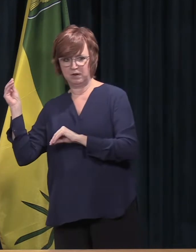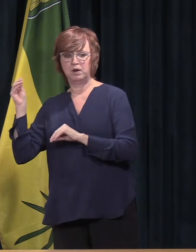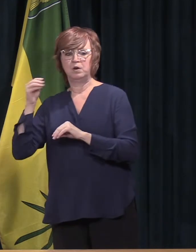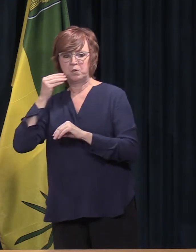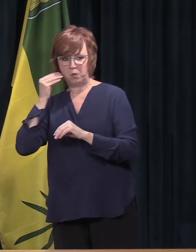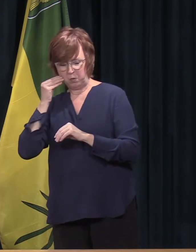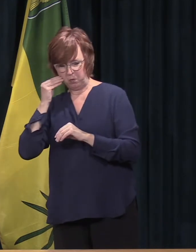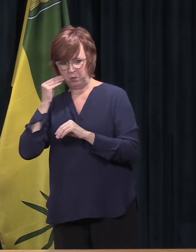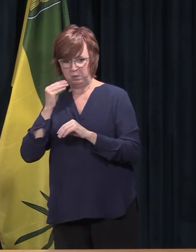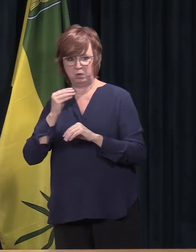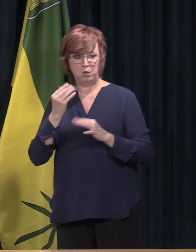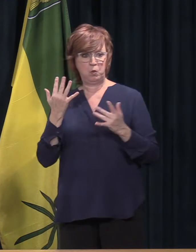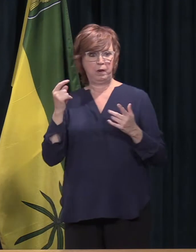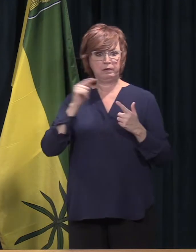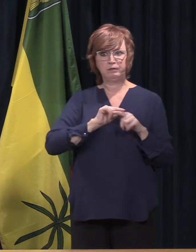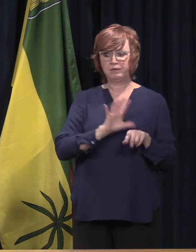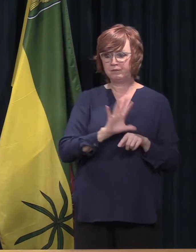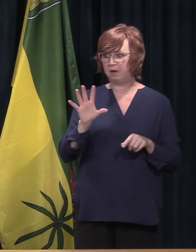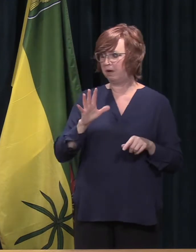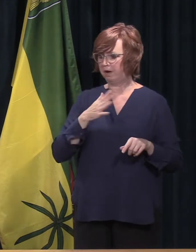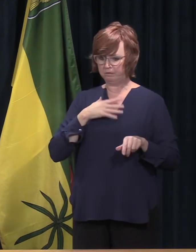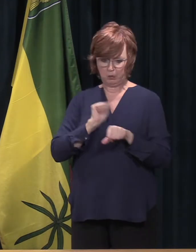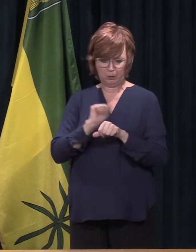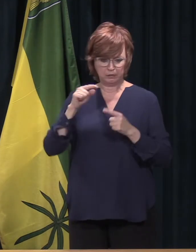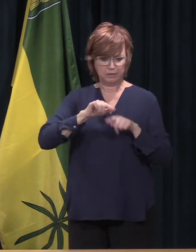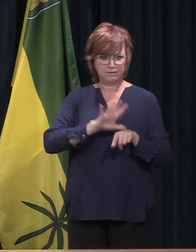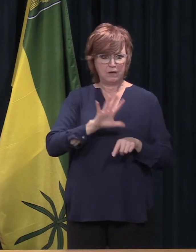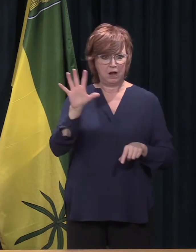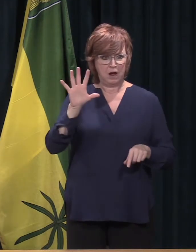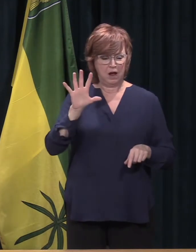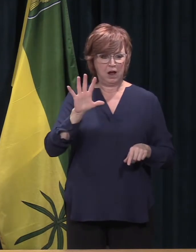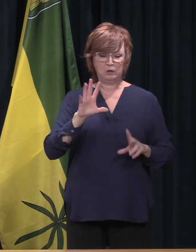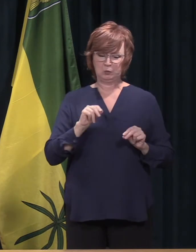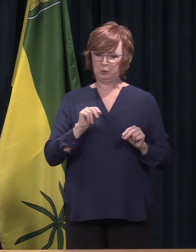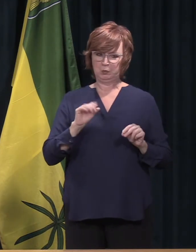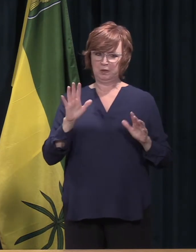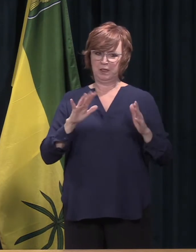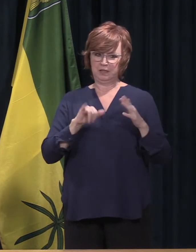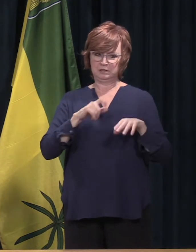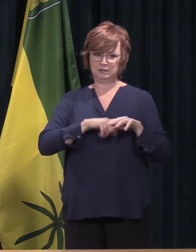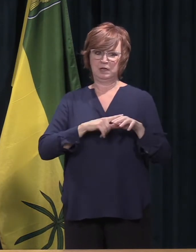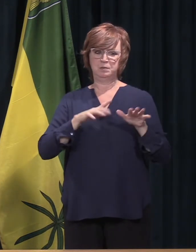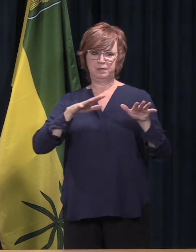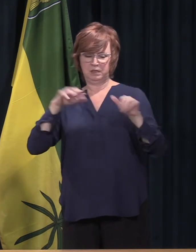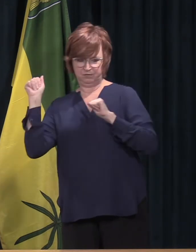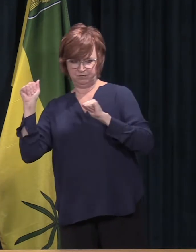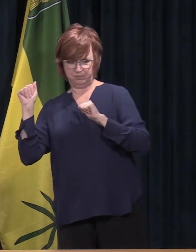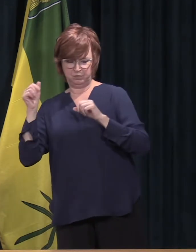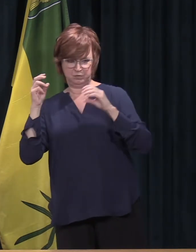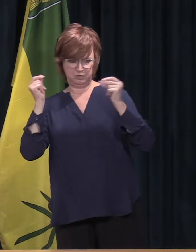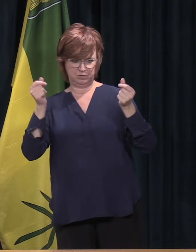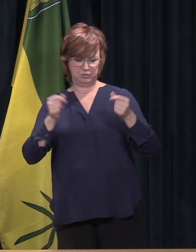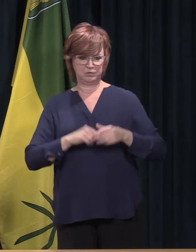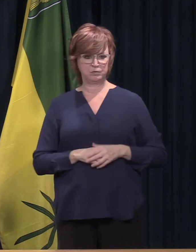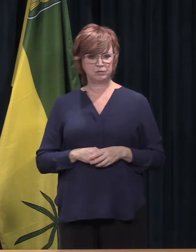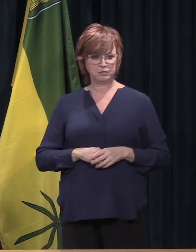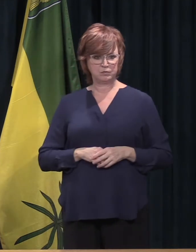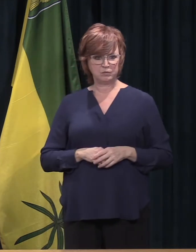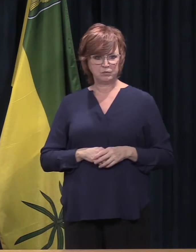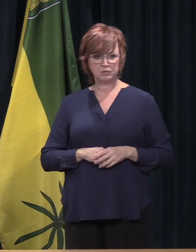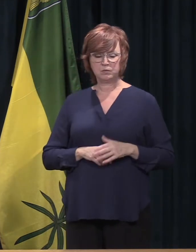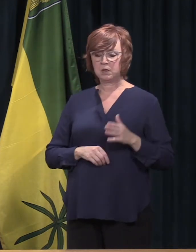hang around to see. You should leave and then see what's happening. Do you have any updates in terms of the situation